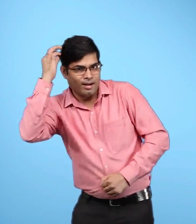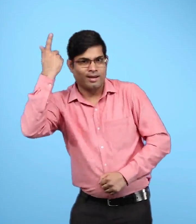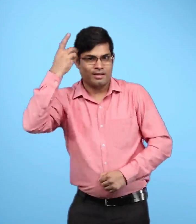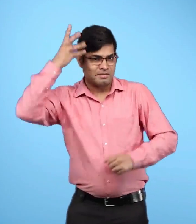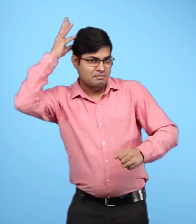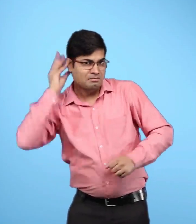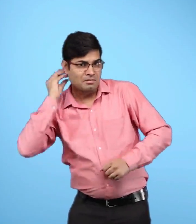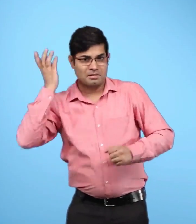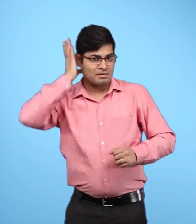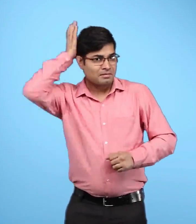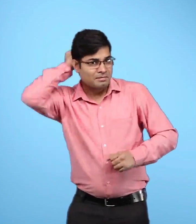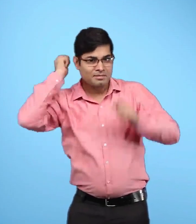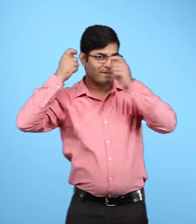Hairstyles.